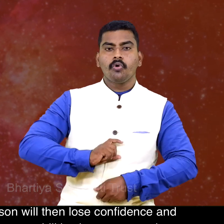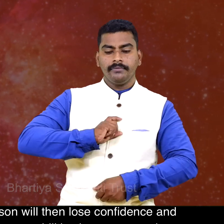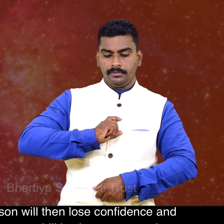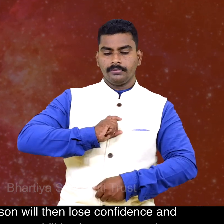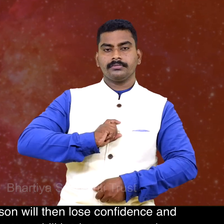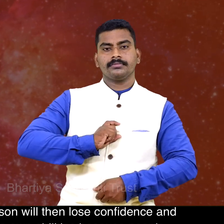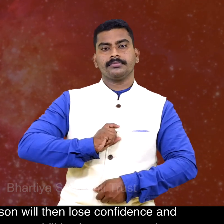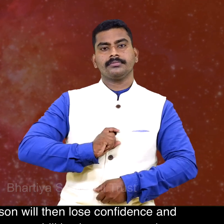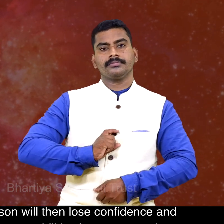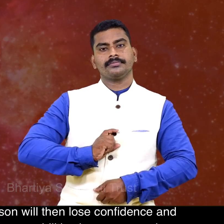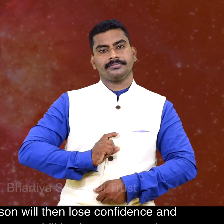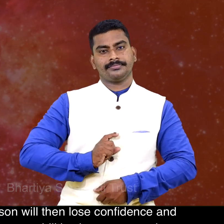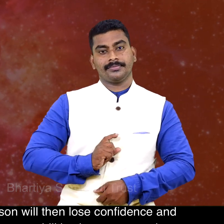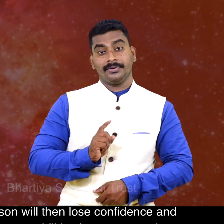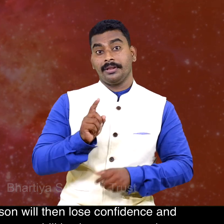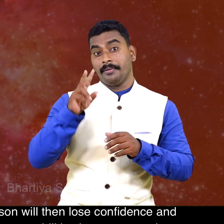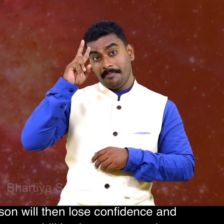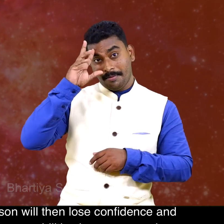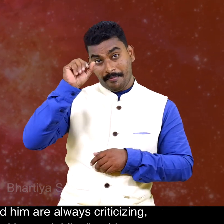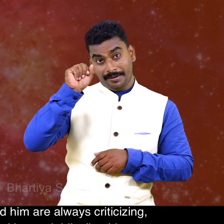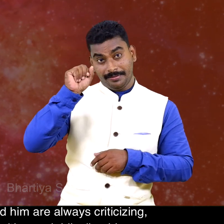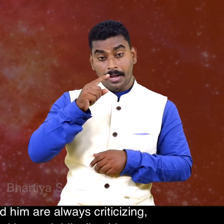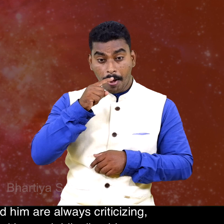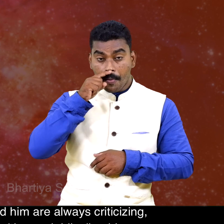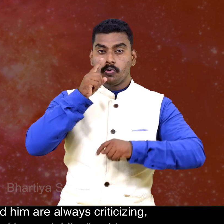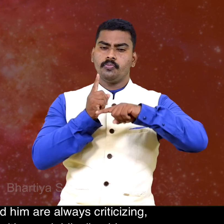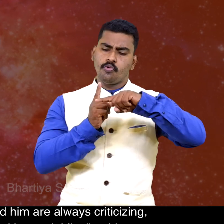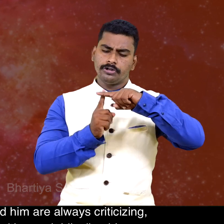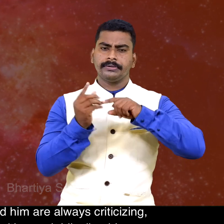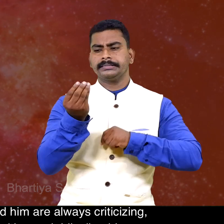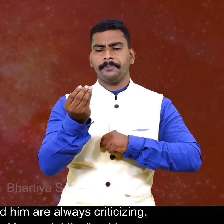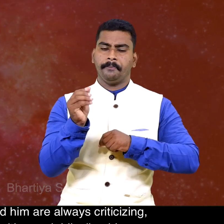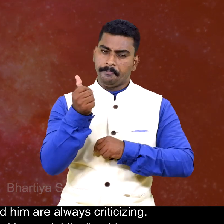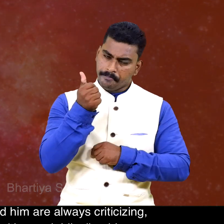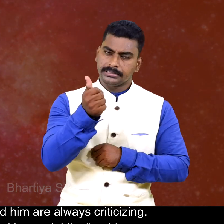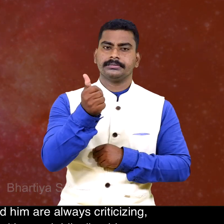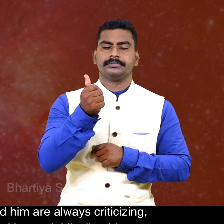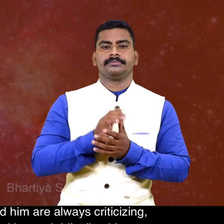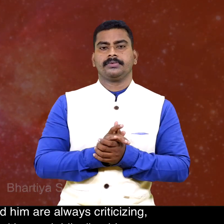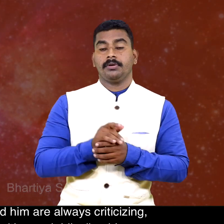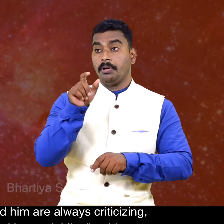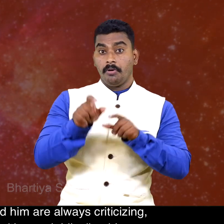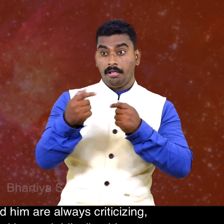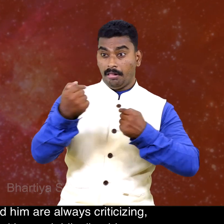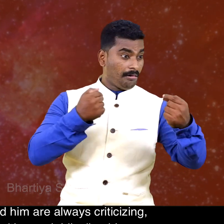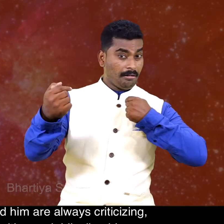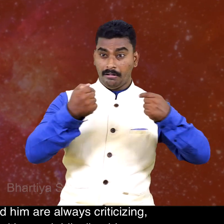abilities because people around him are always criticizing, insulting,